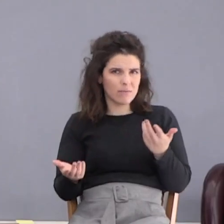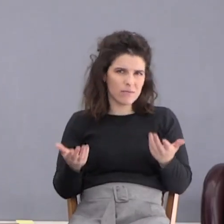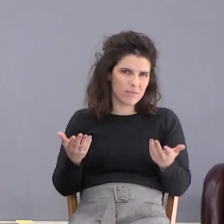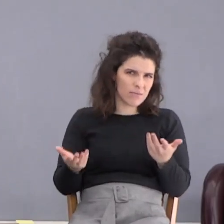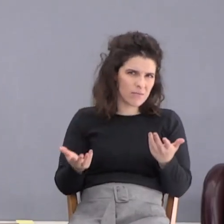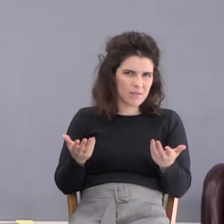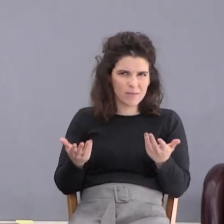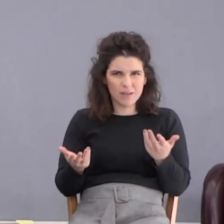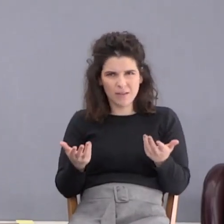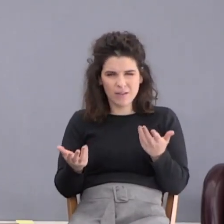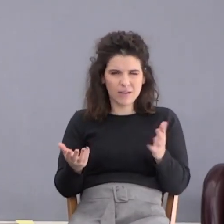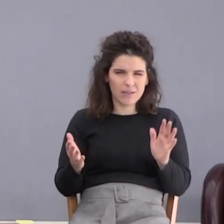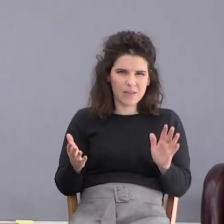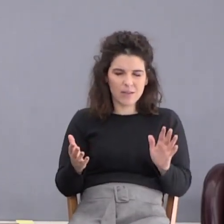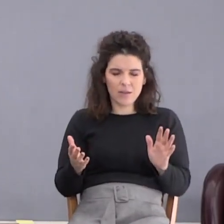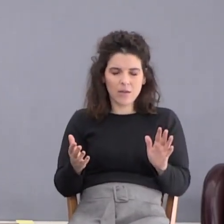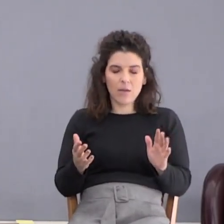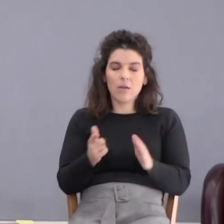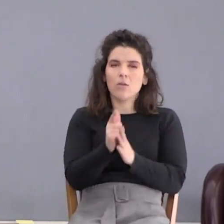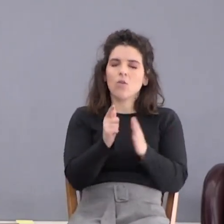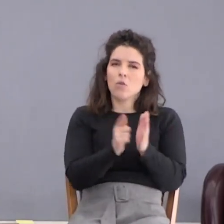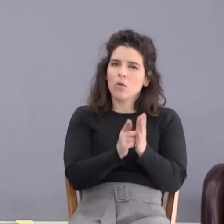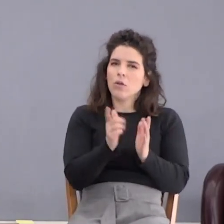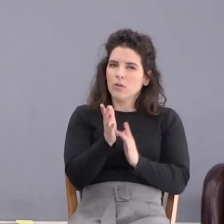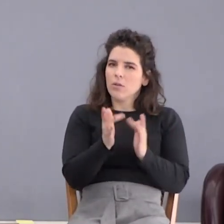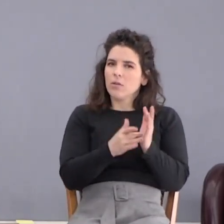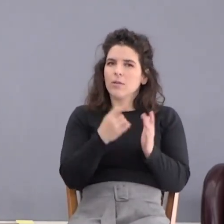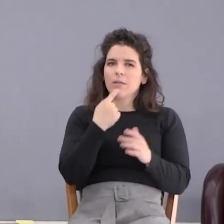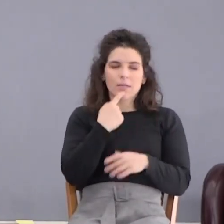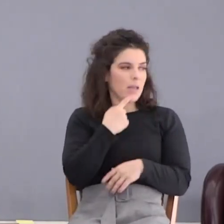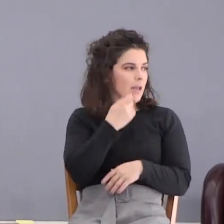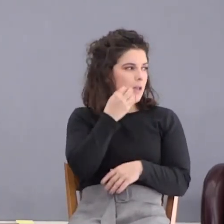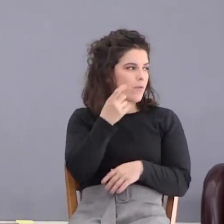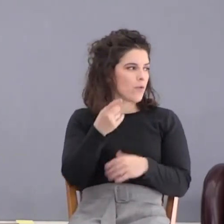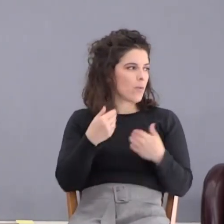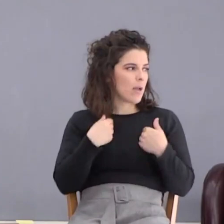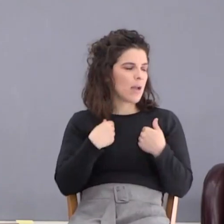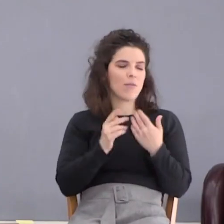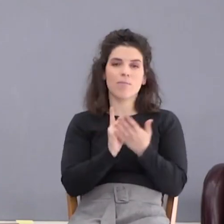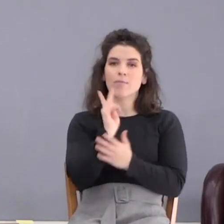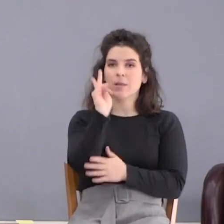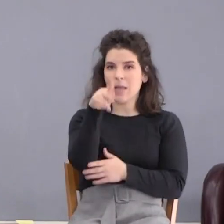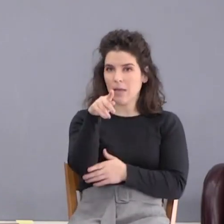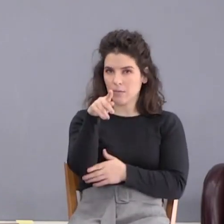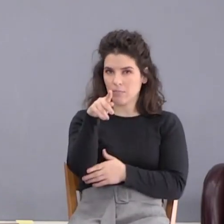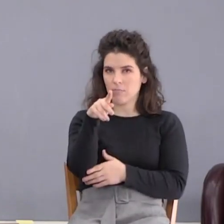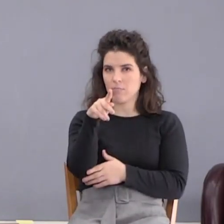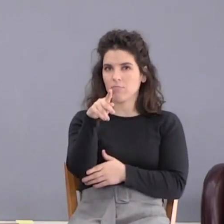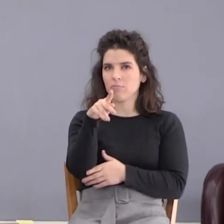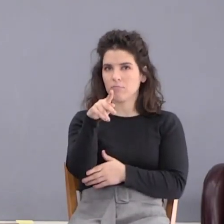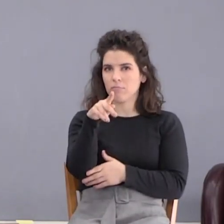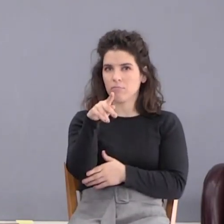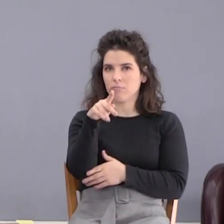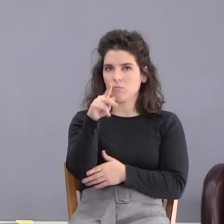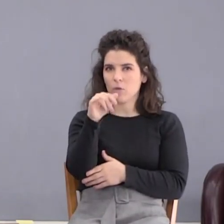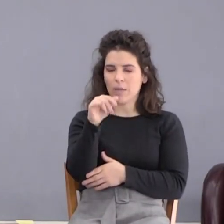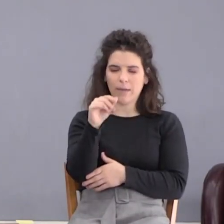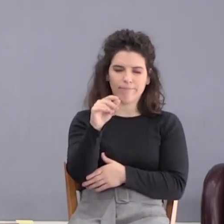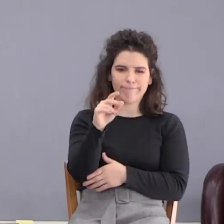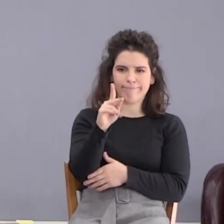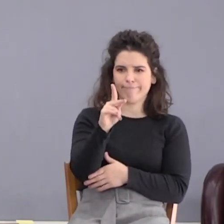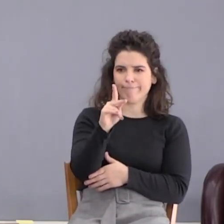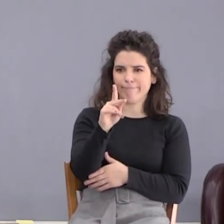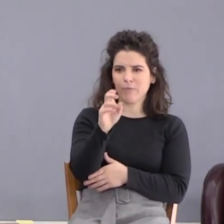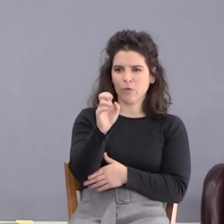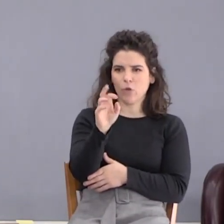get into this. So here's what the Lord Jesus is saying. If you have a plant, you have a stalk, when that kernel,